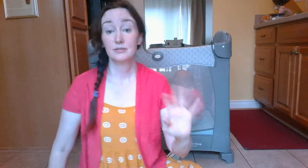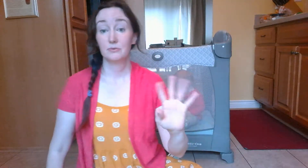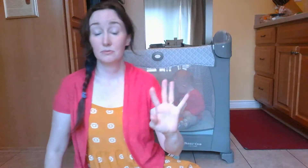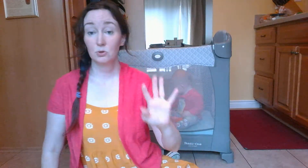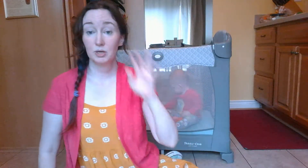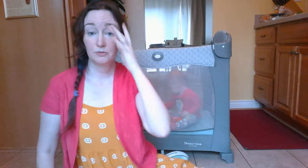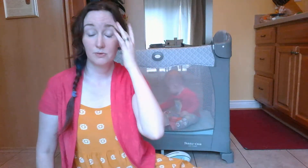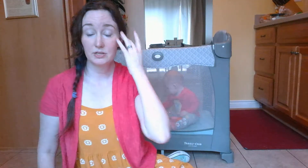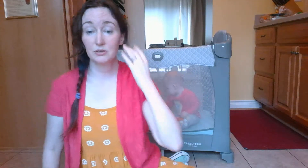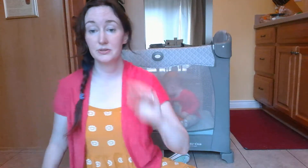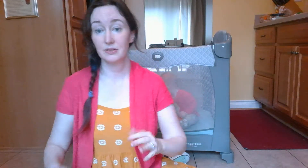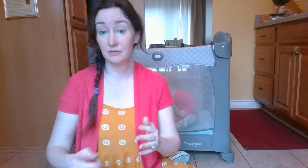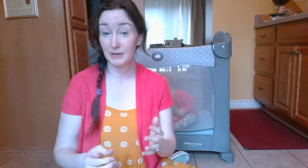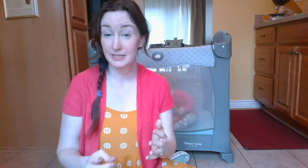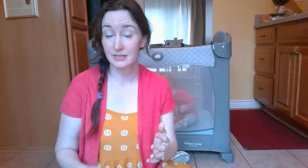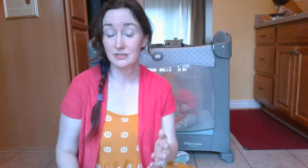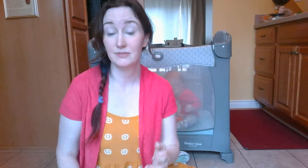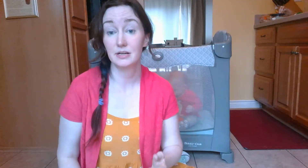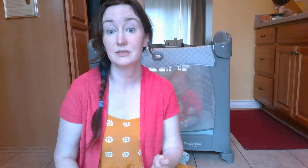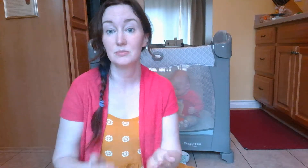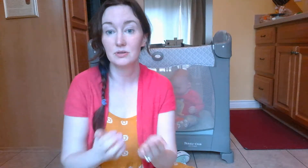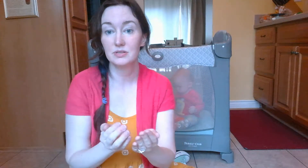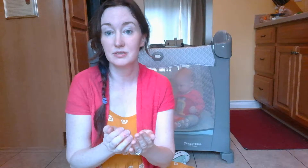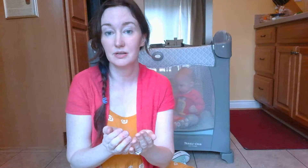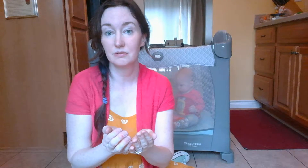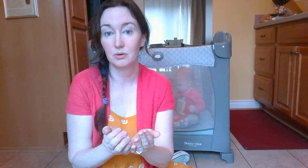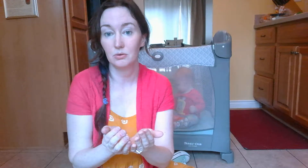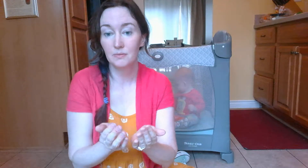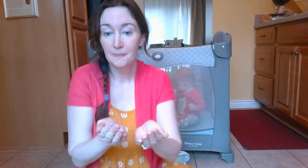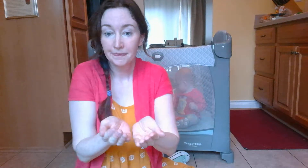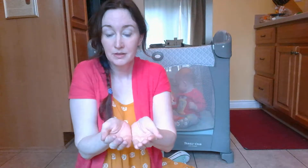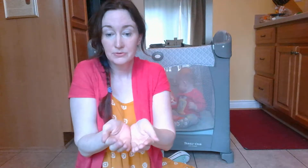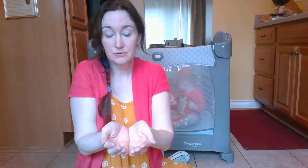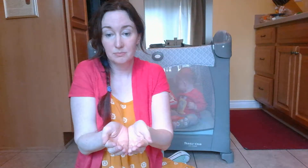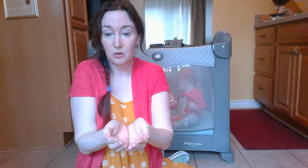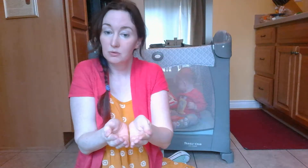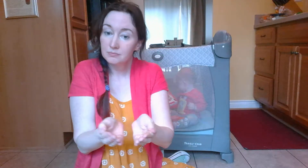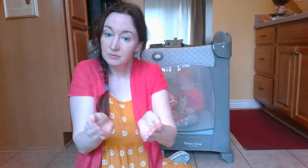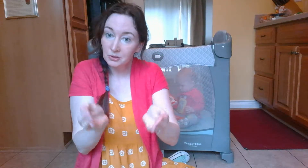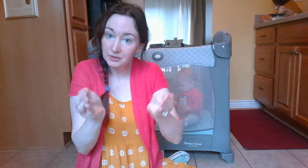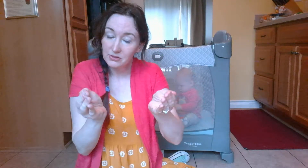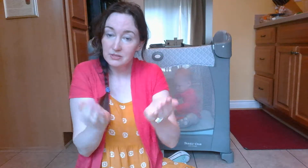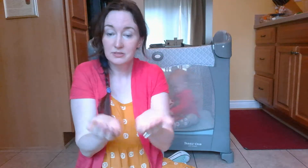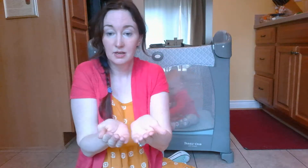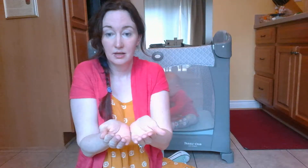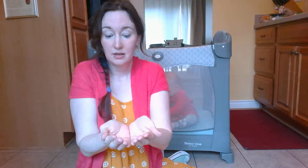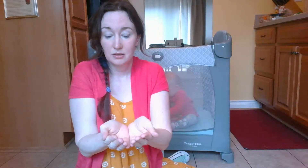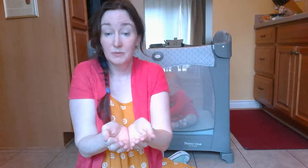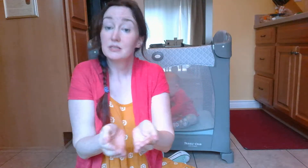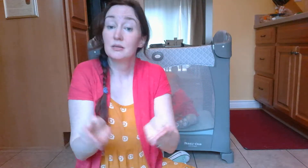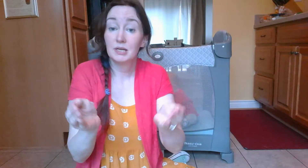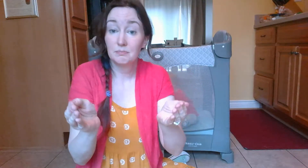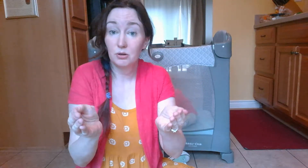So real quick, before I show you the sign for basket, it's very similar to the sign for bowl. So for bowl, you go like this. You basically make a bowl